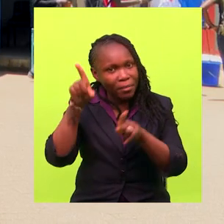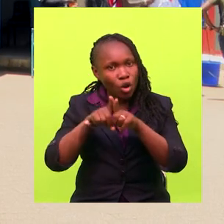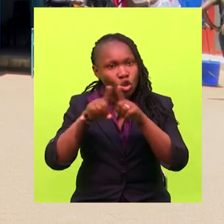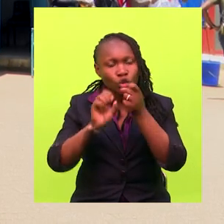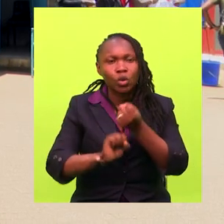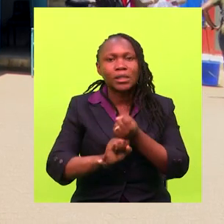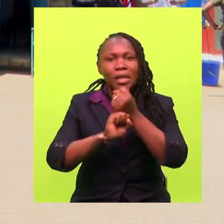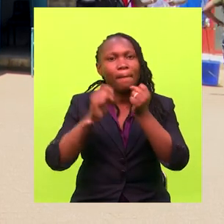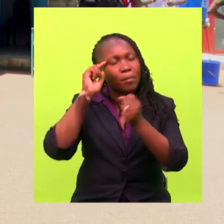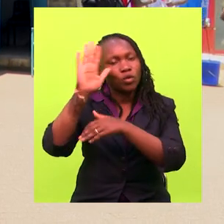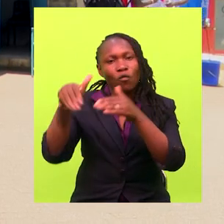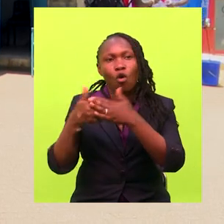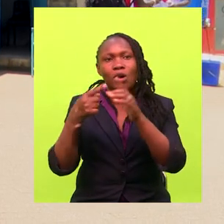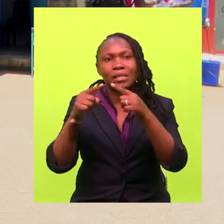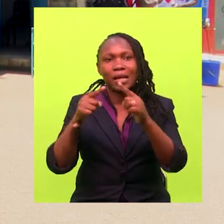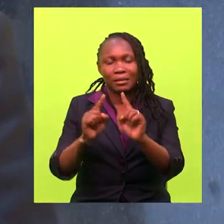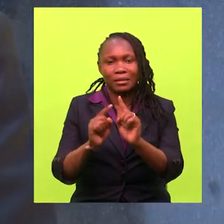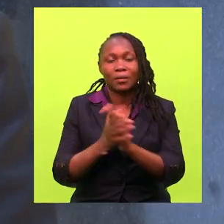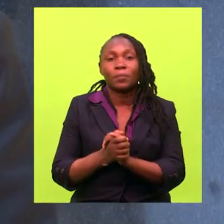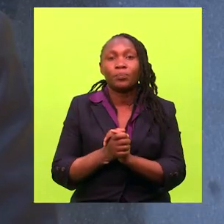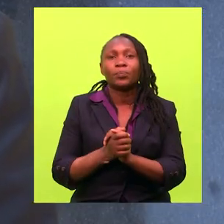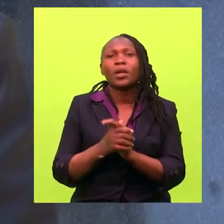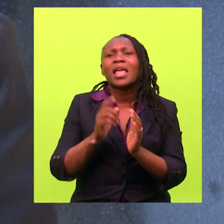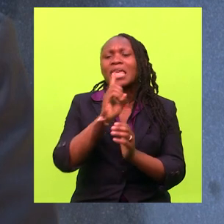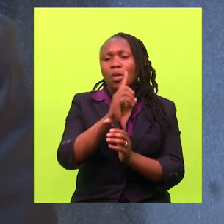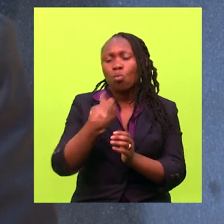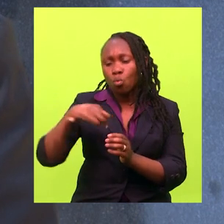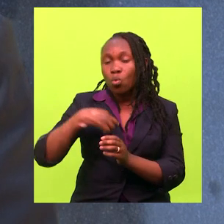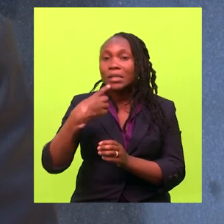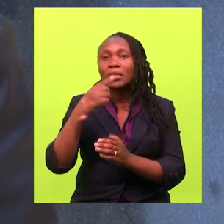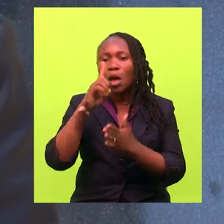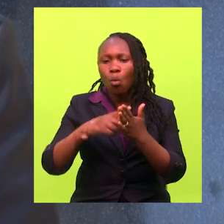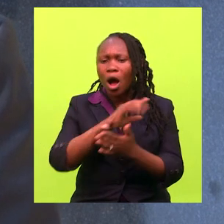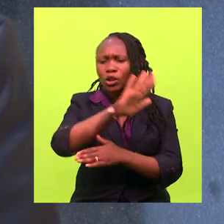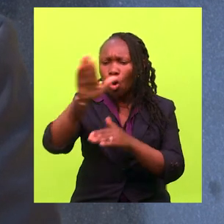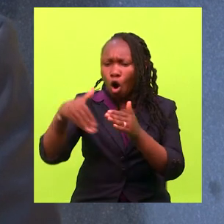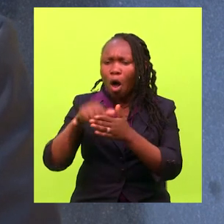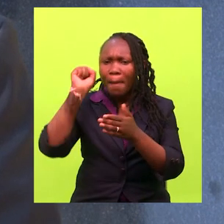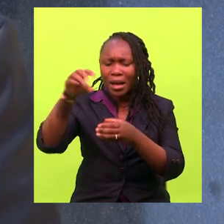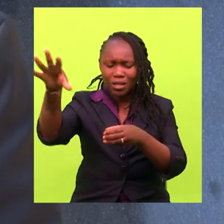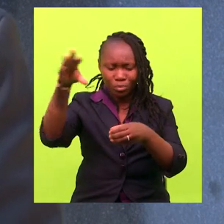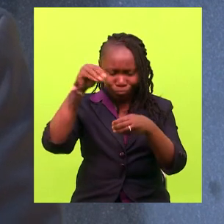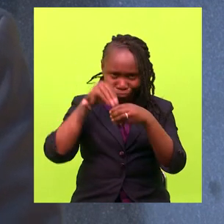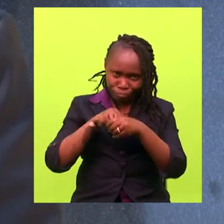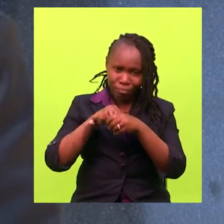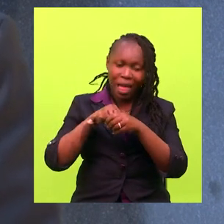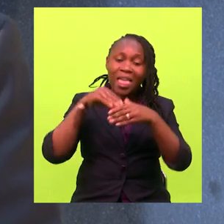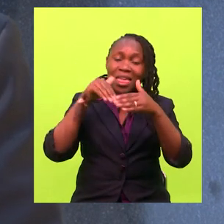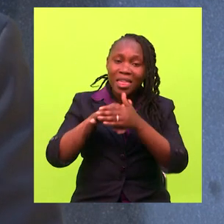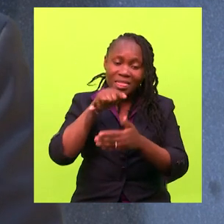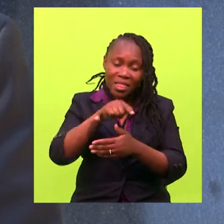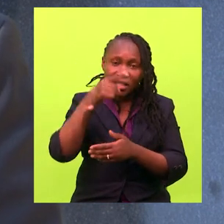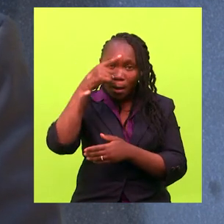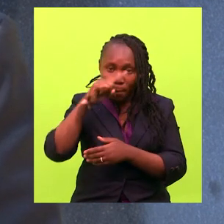support grant for all to thrive. We have said that everybody must be brought on board. And in that